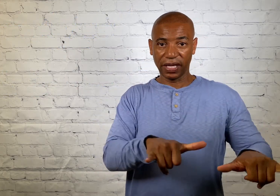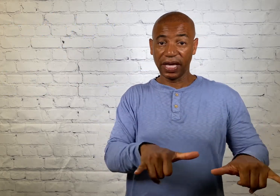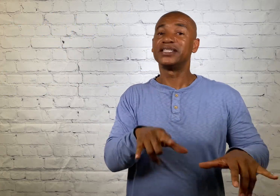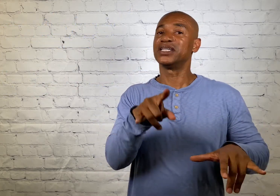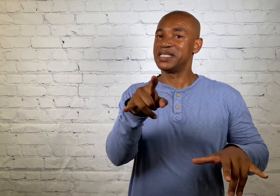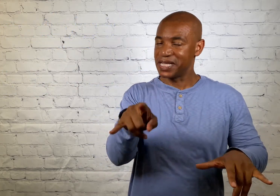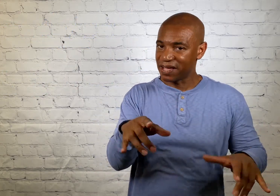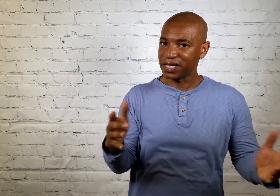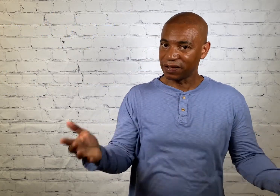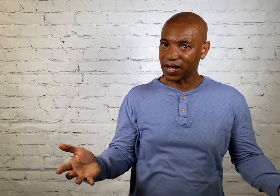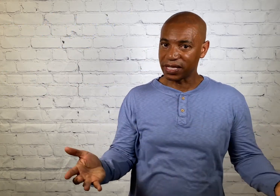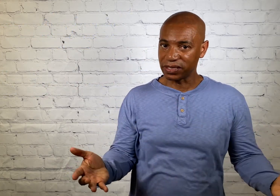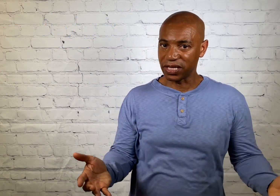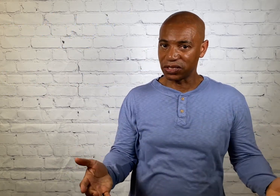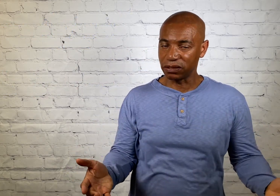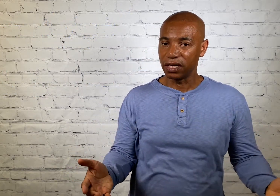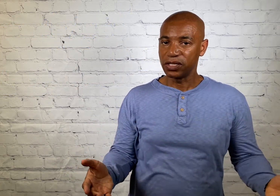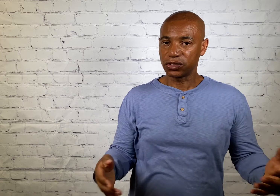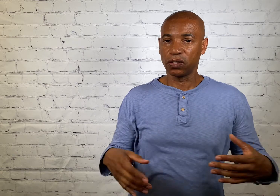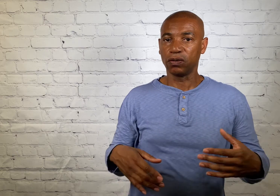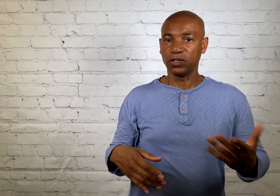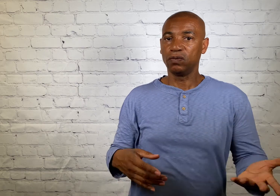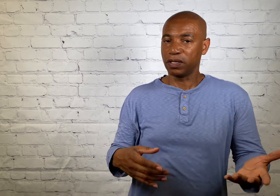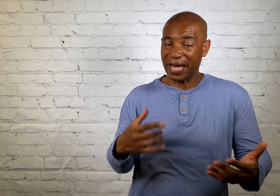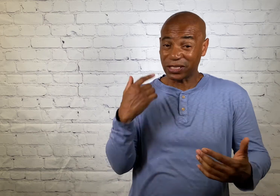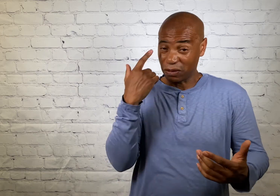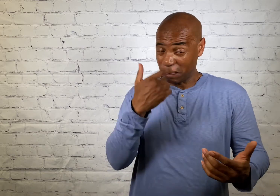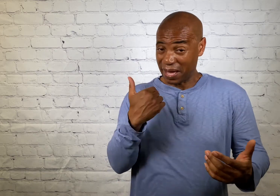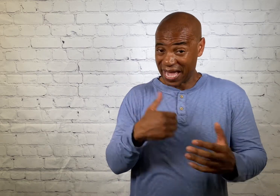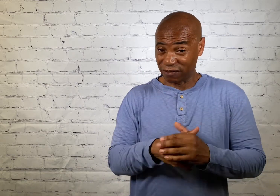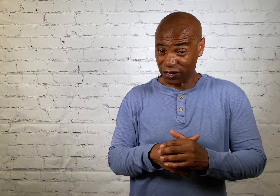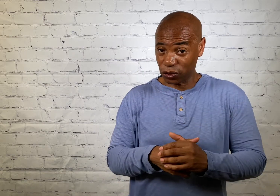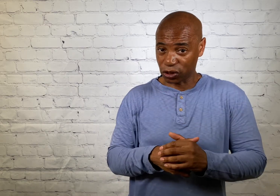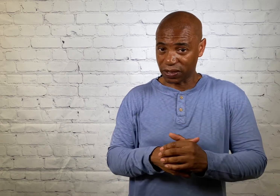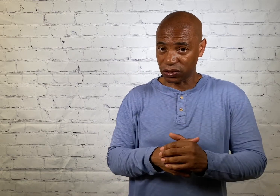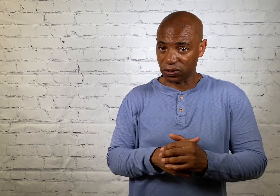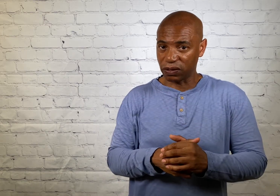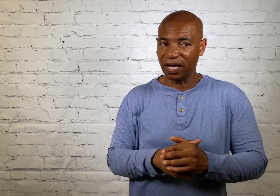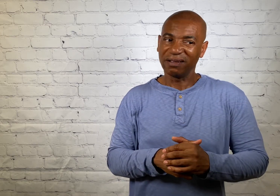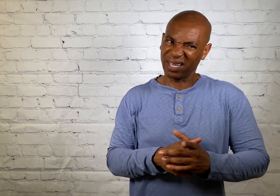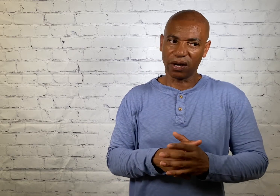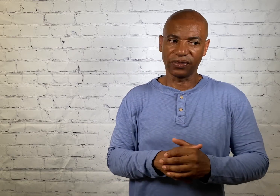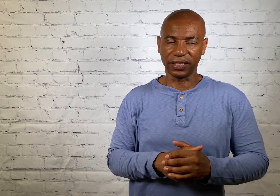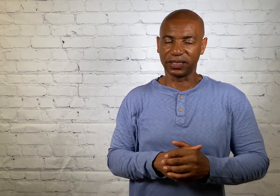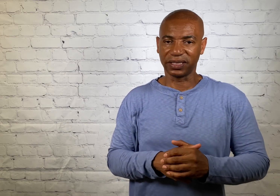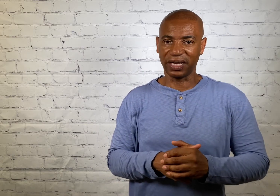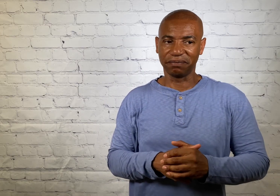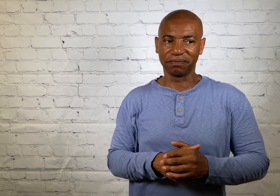It's a negative connotation, so you want to actually add the facial expression to they all think the same.